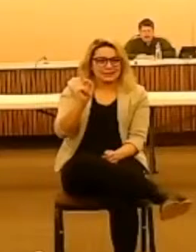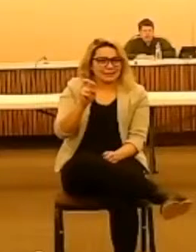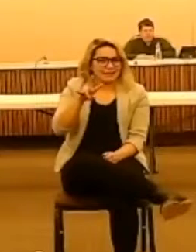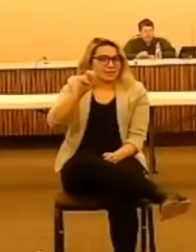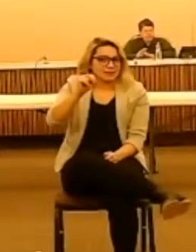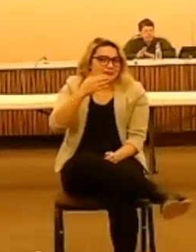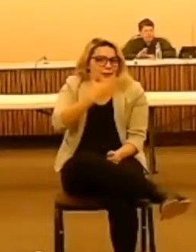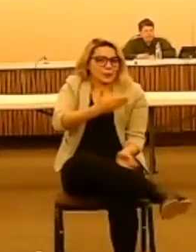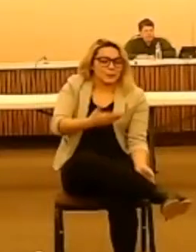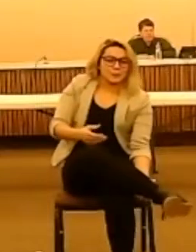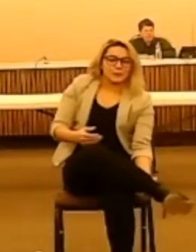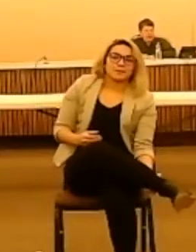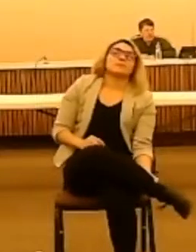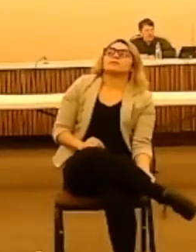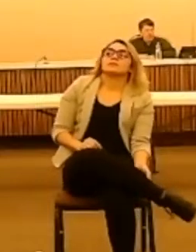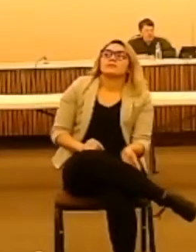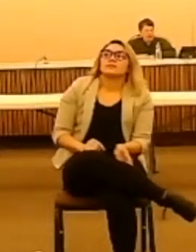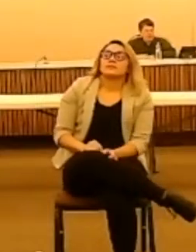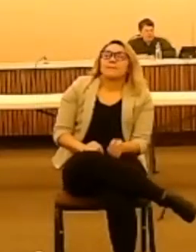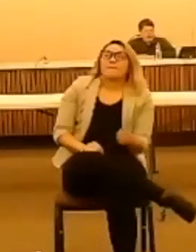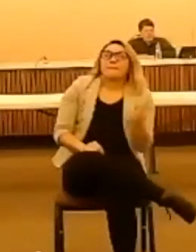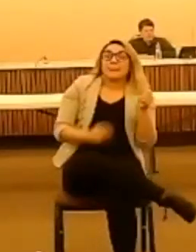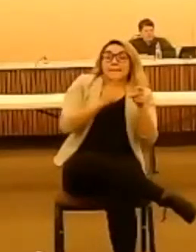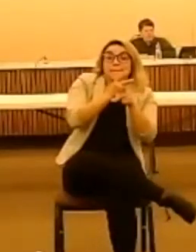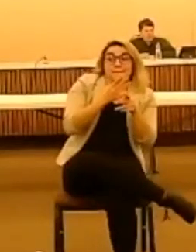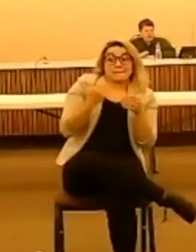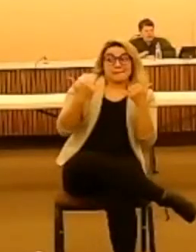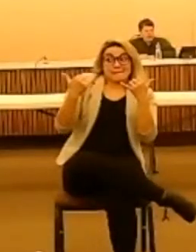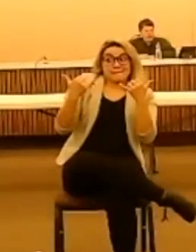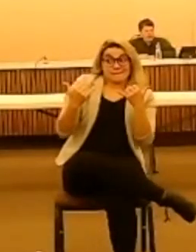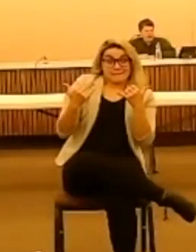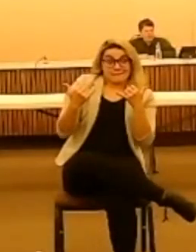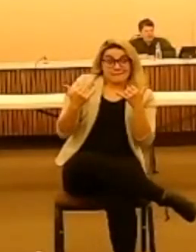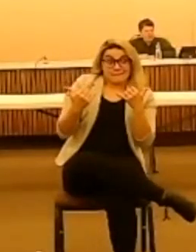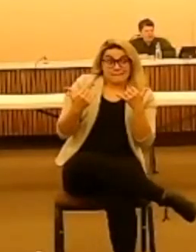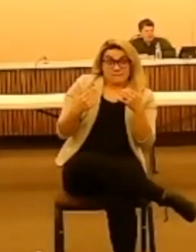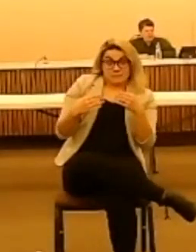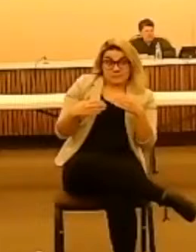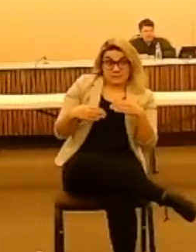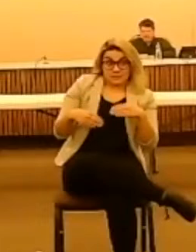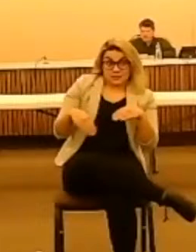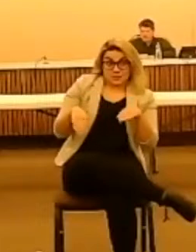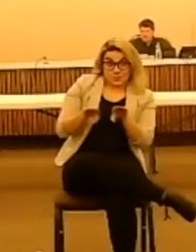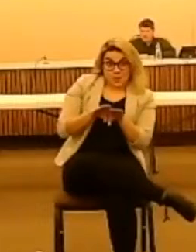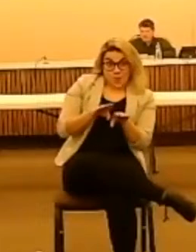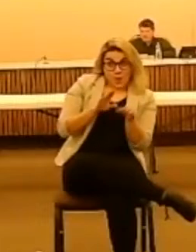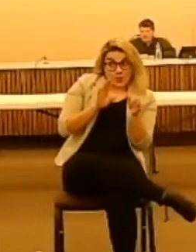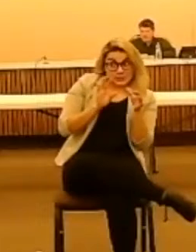Okay. So now are we all done with our public hearing comments, questions?